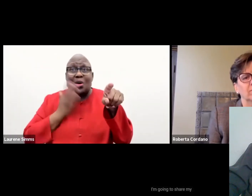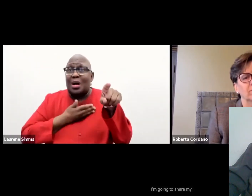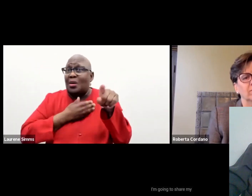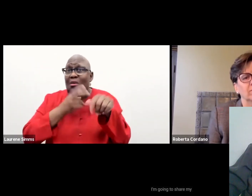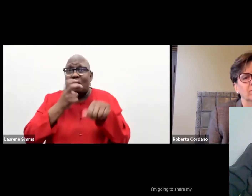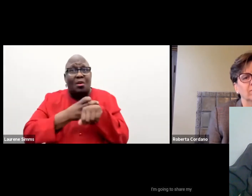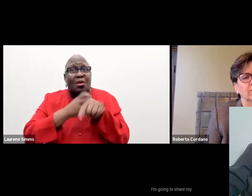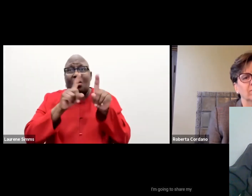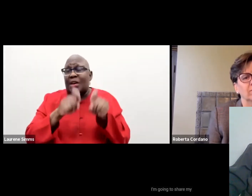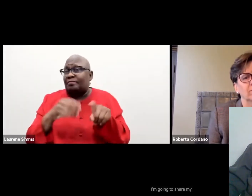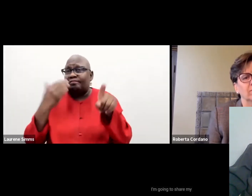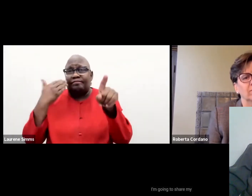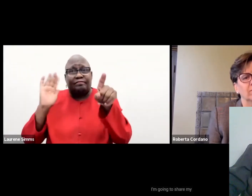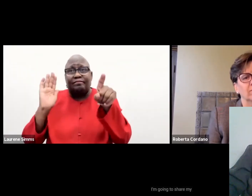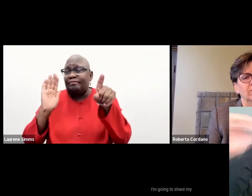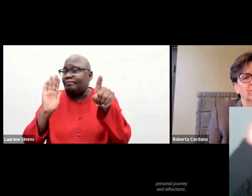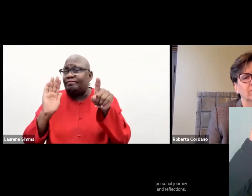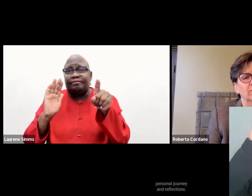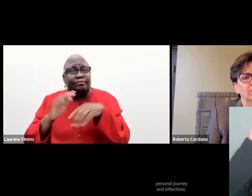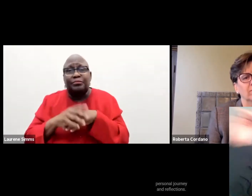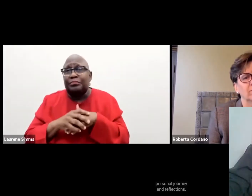questions.